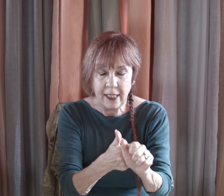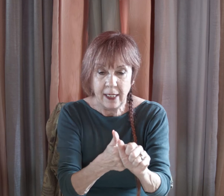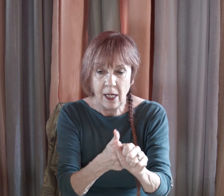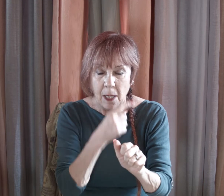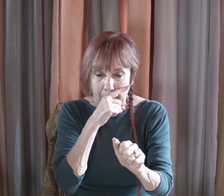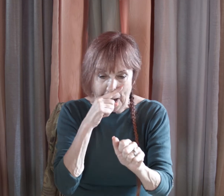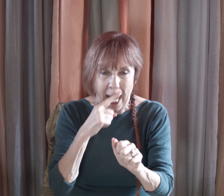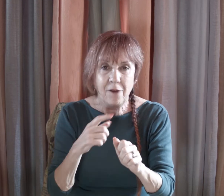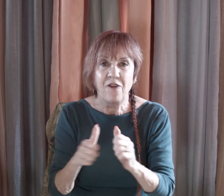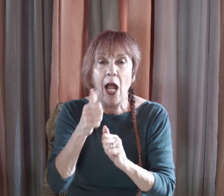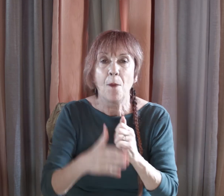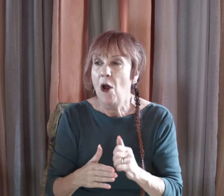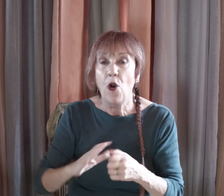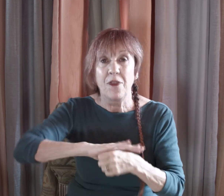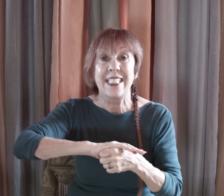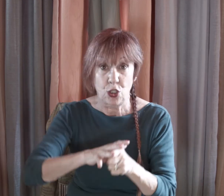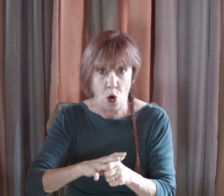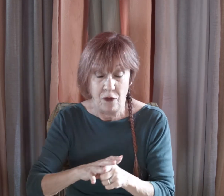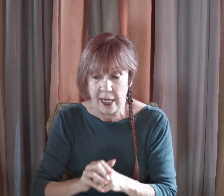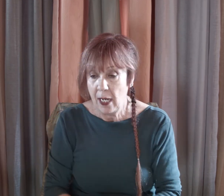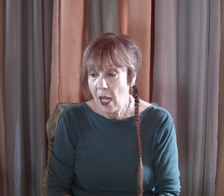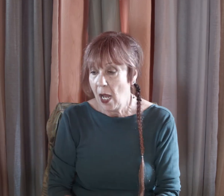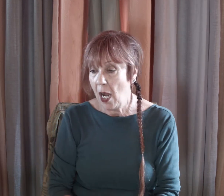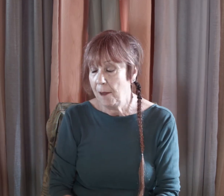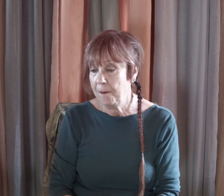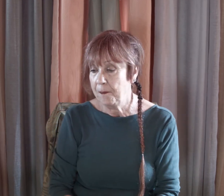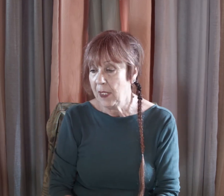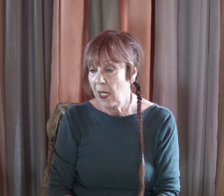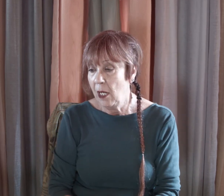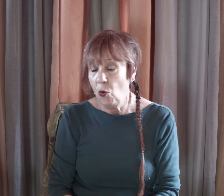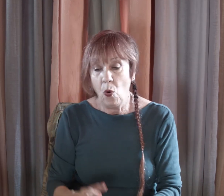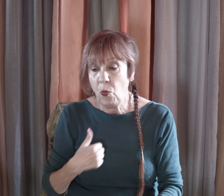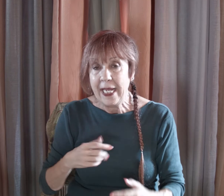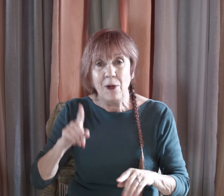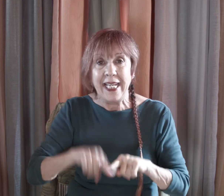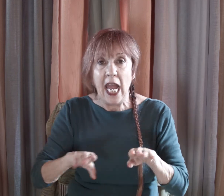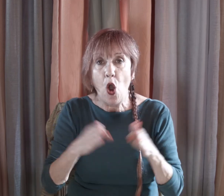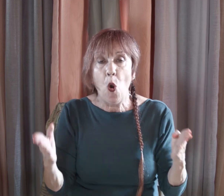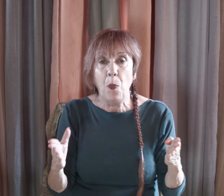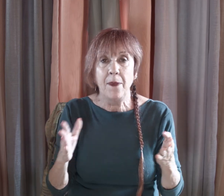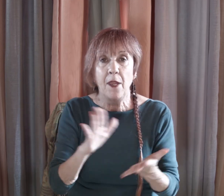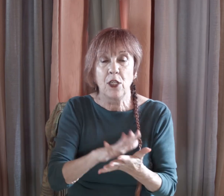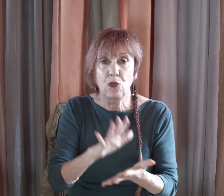an outbreak, and you can't really open, hundreds of schools and put hundreds of employees and students